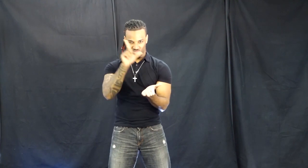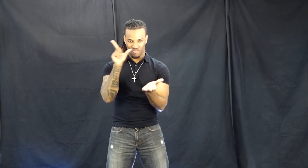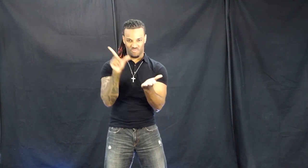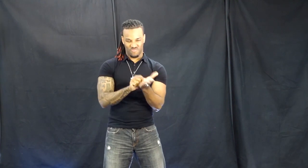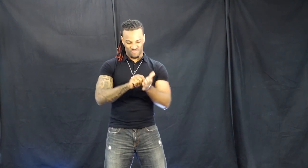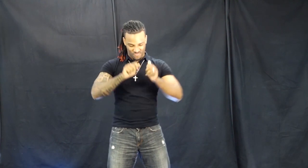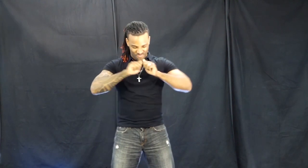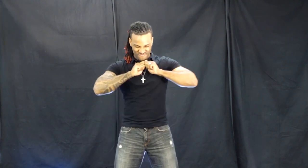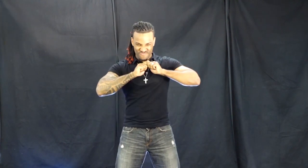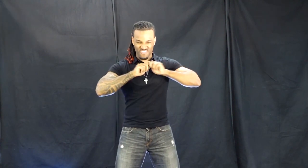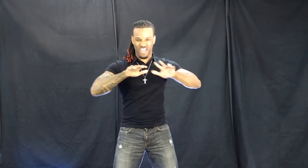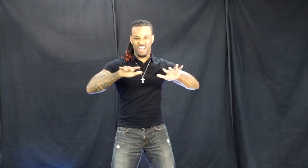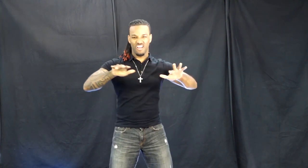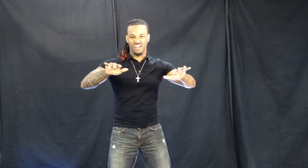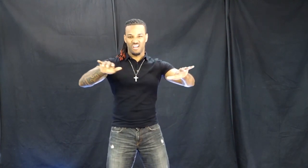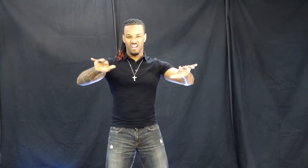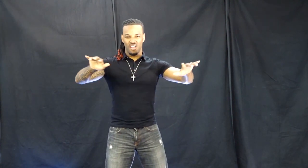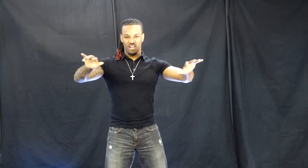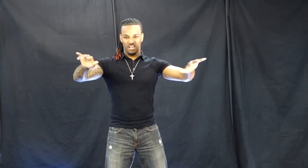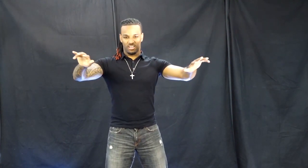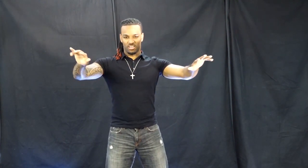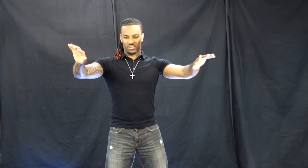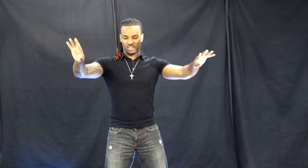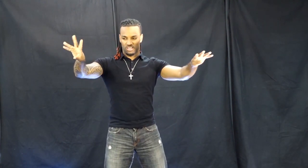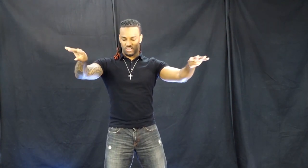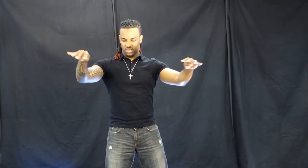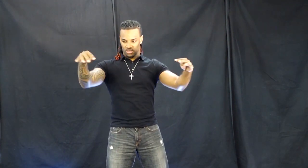I wrote my way out. I looked